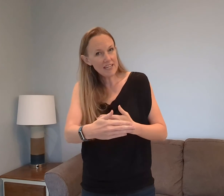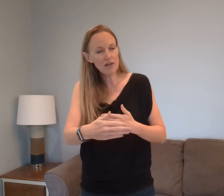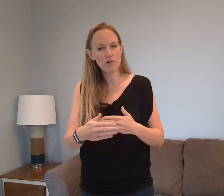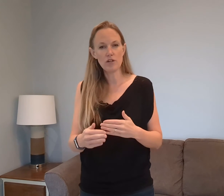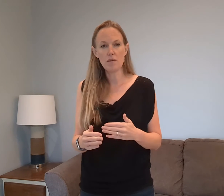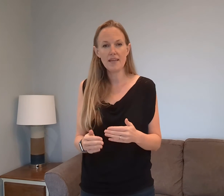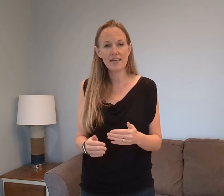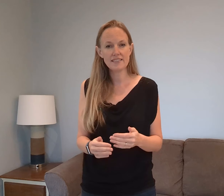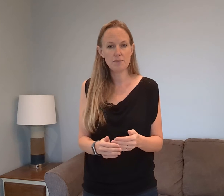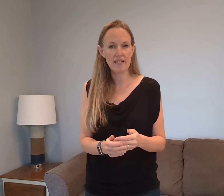making room. I'm making space.